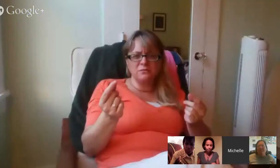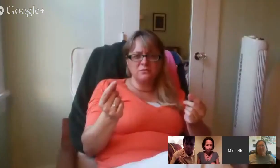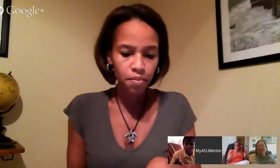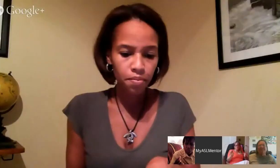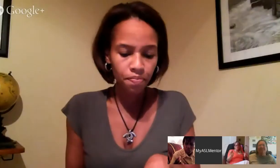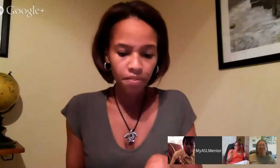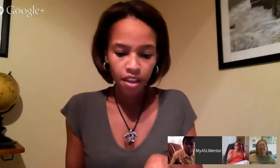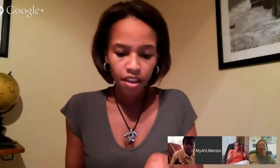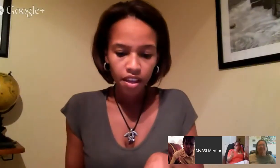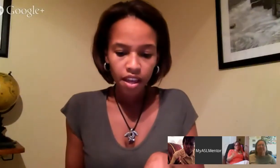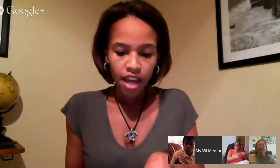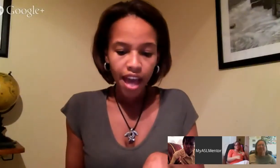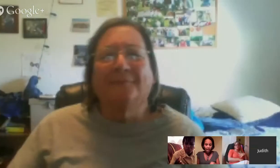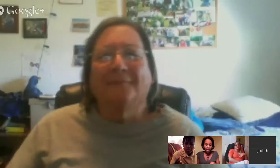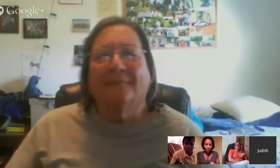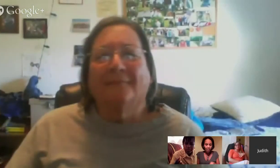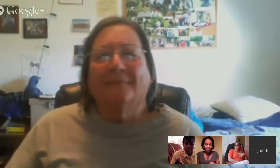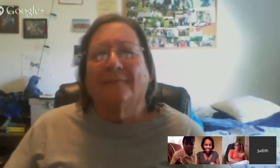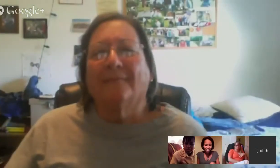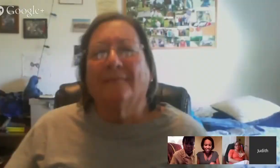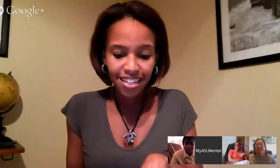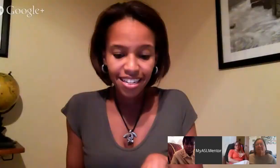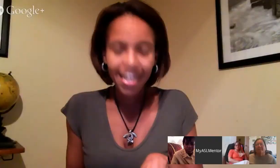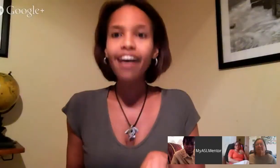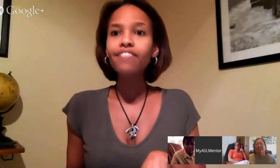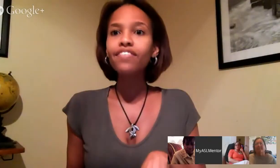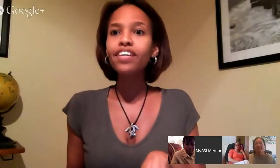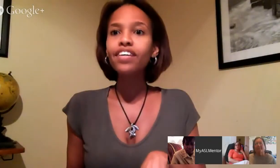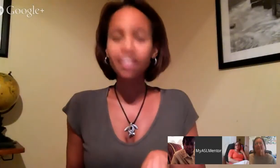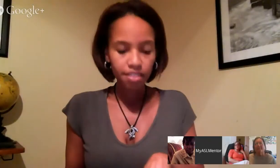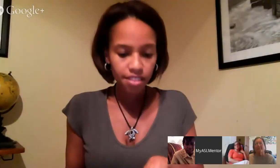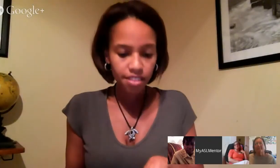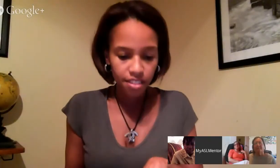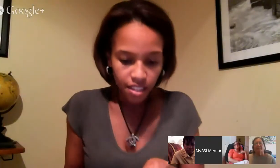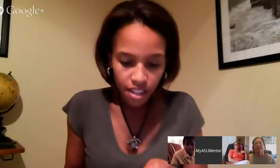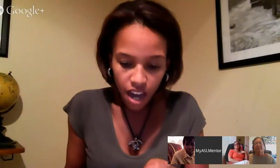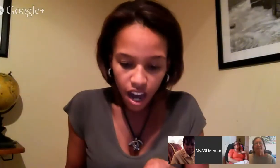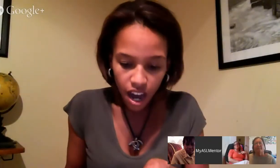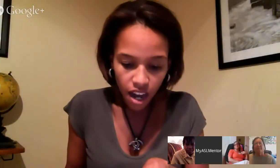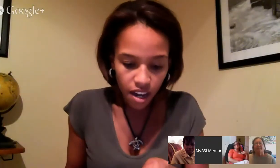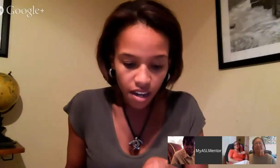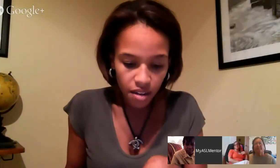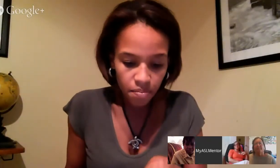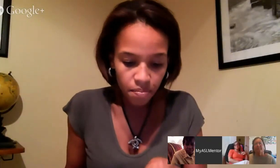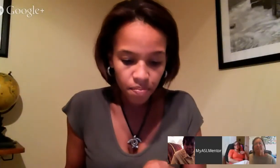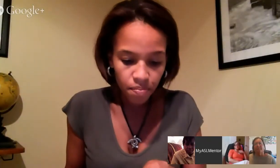Yep. And then the last sentence I have is,